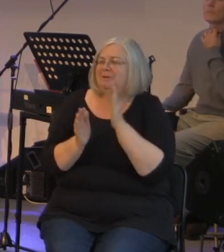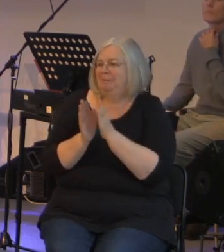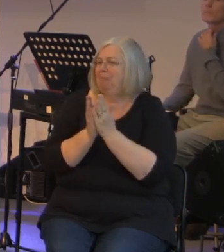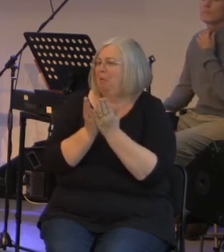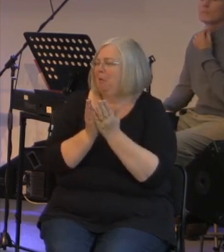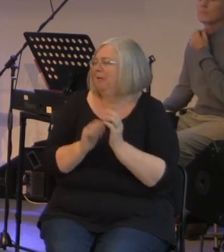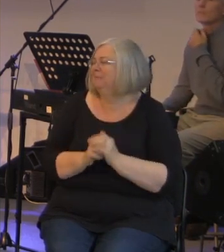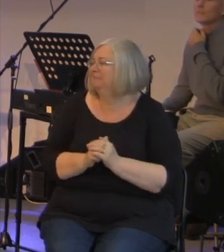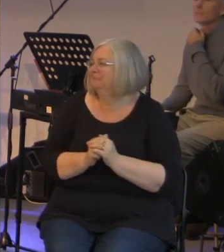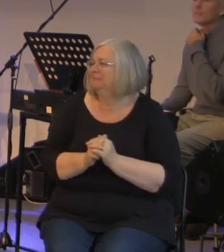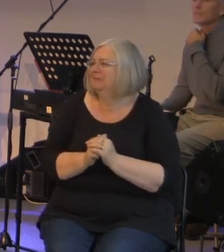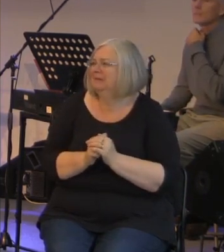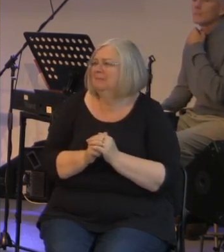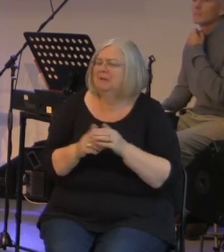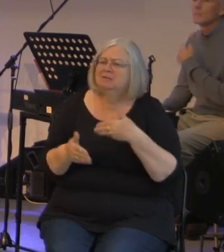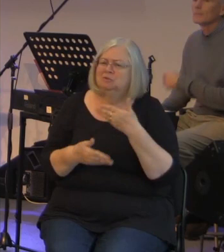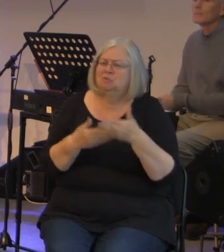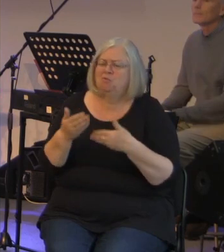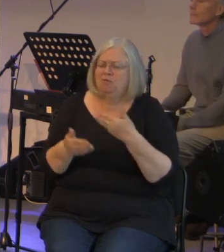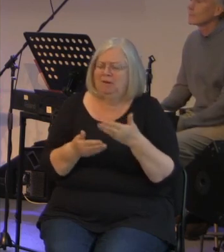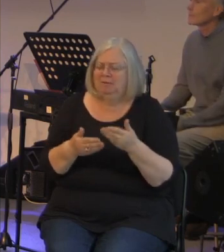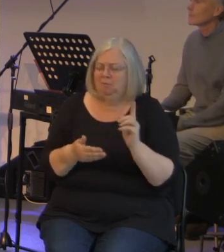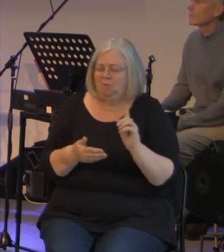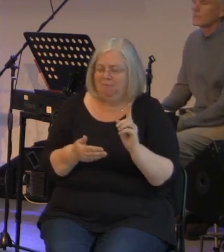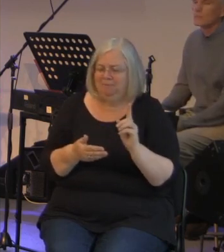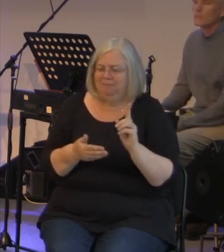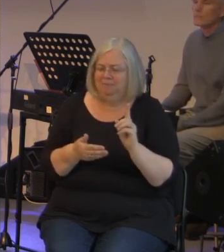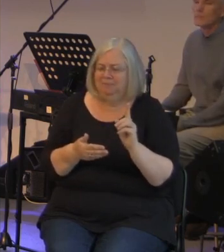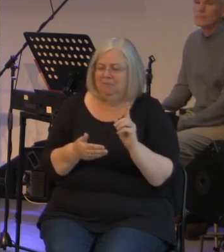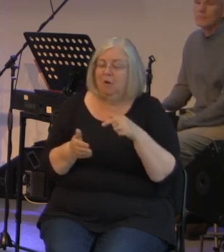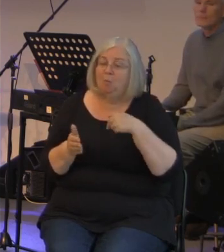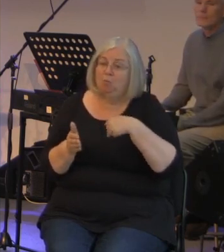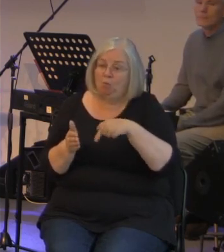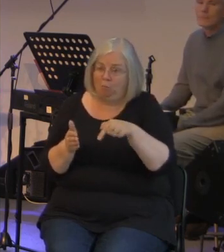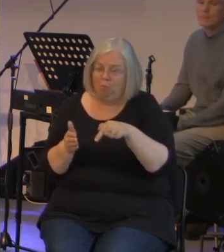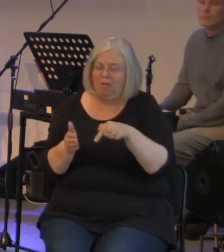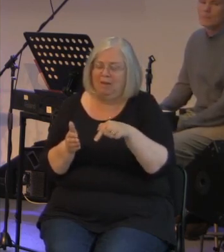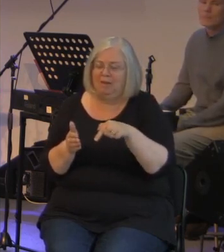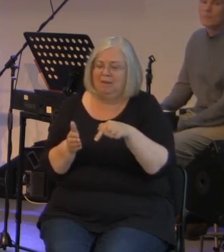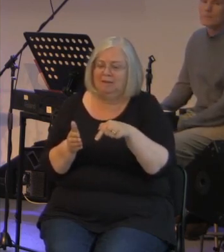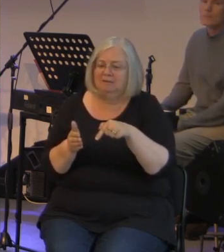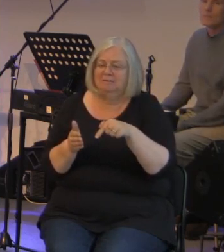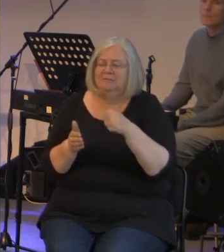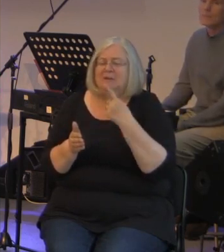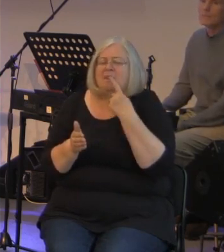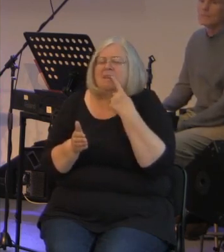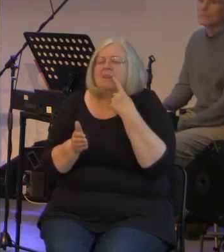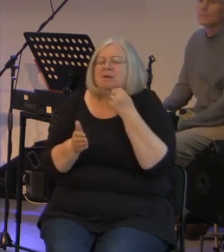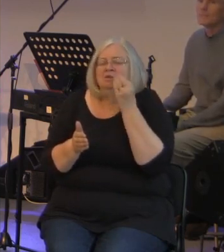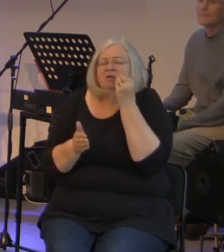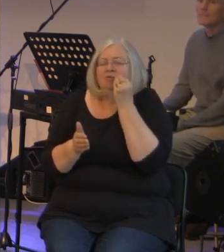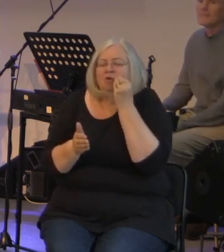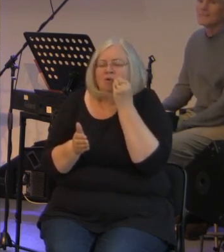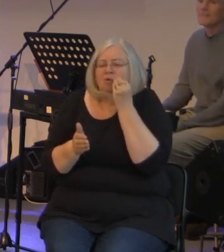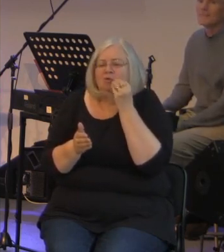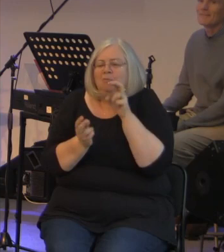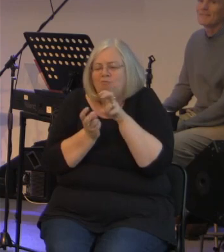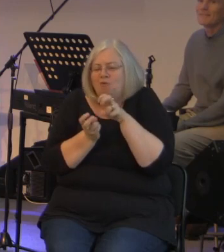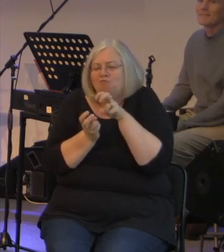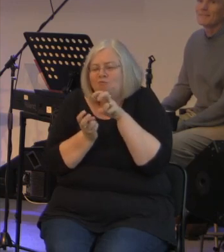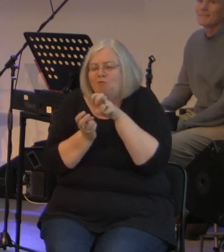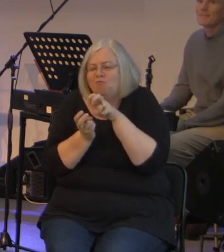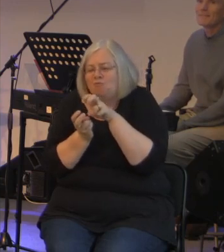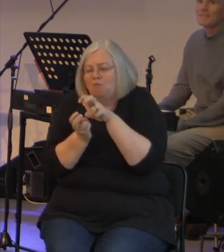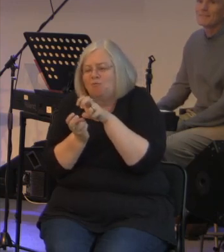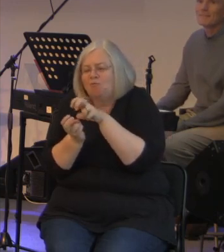that the caterpillar spends all week eating loads and loads of delicious food. And then